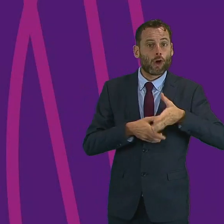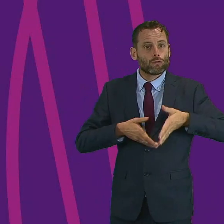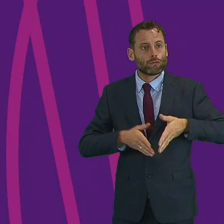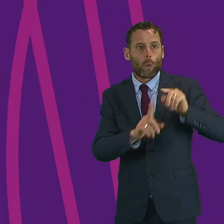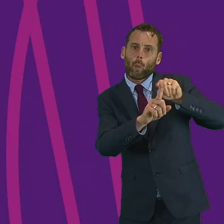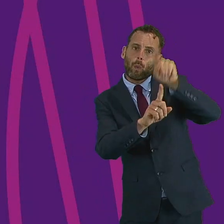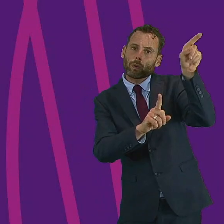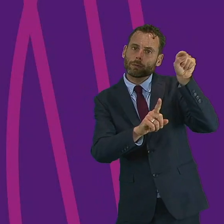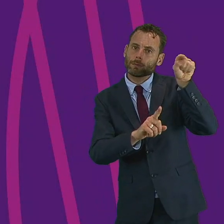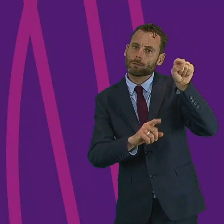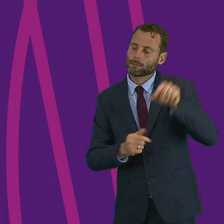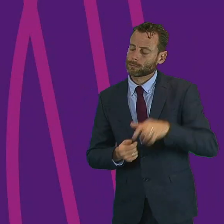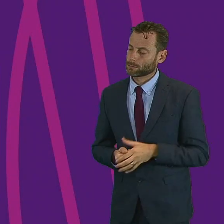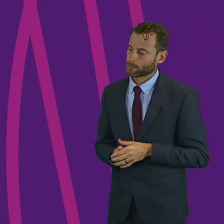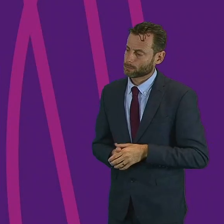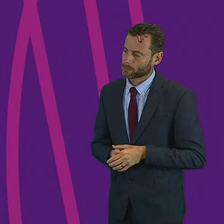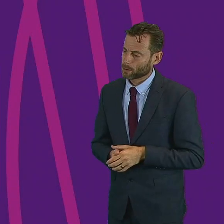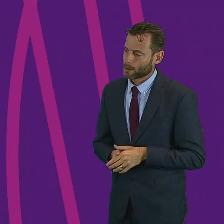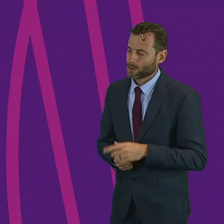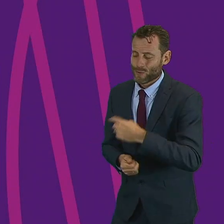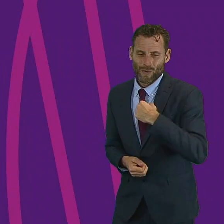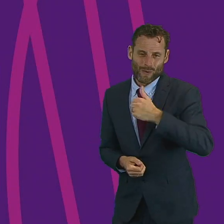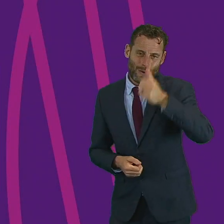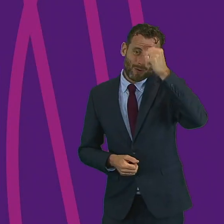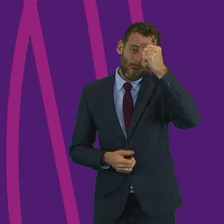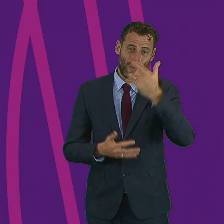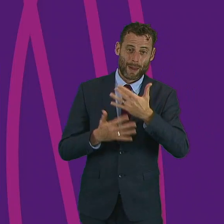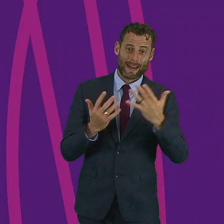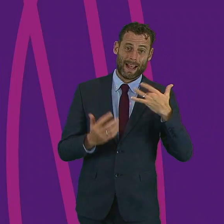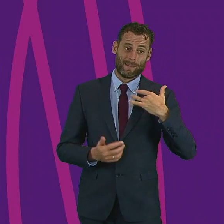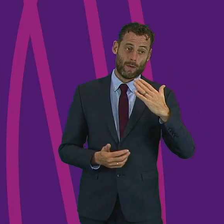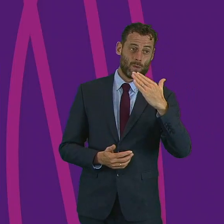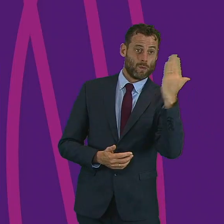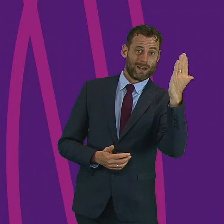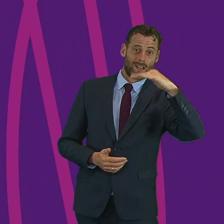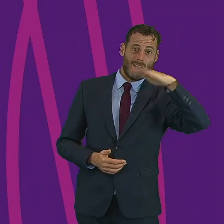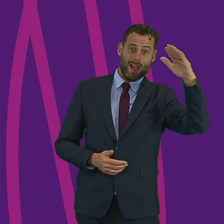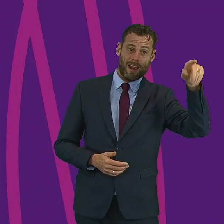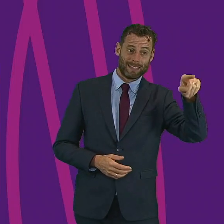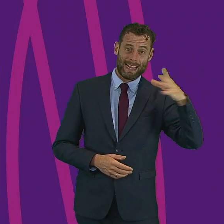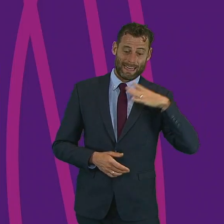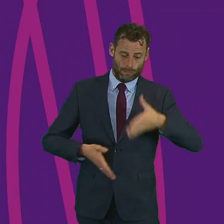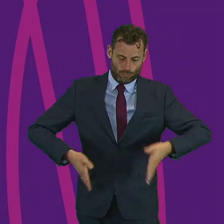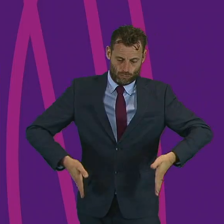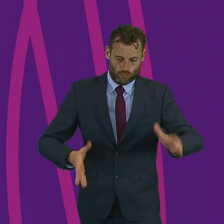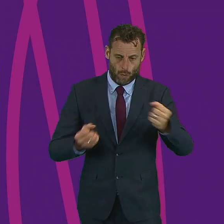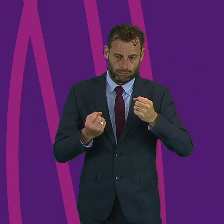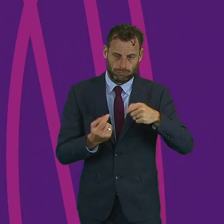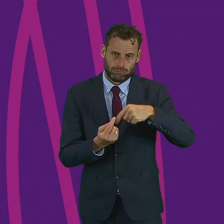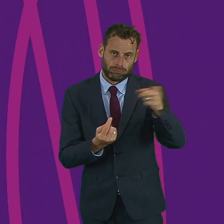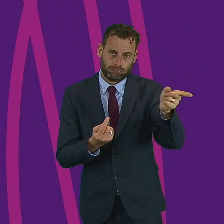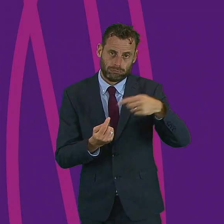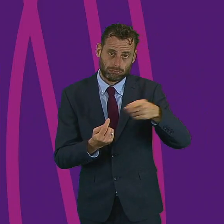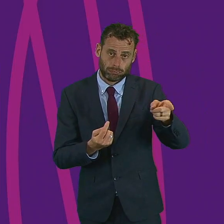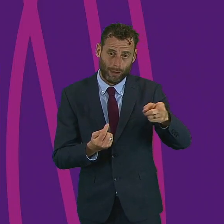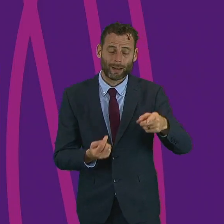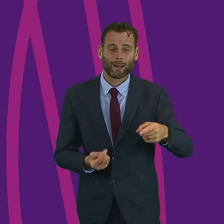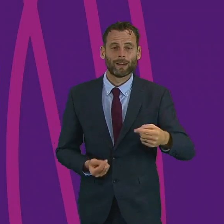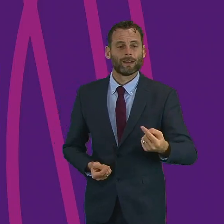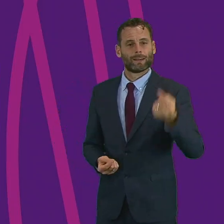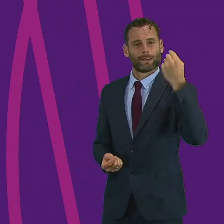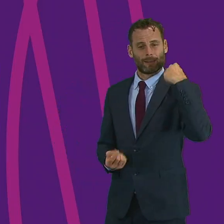says everything that needs to be said about this UK Government. And I think even people on their own side, still with the exception of the Scottish